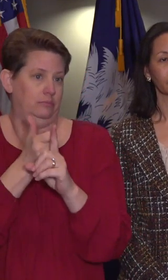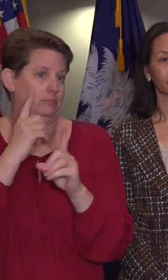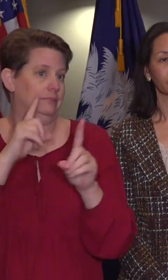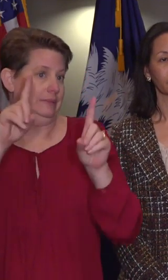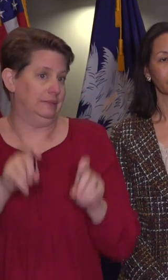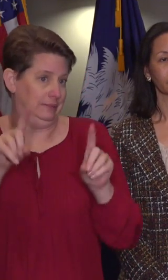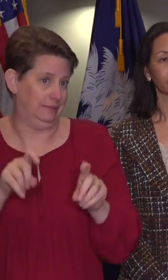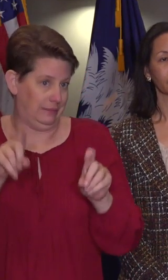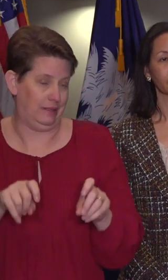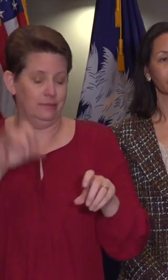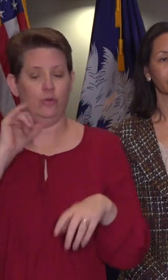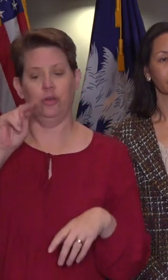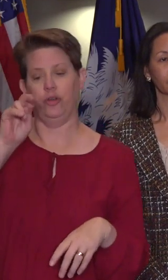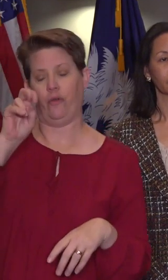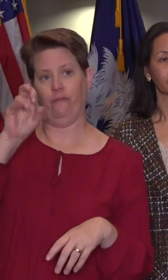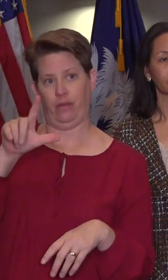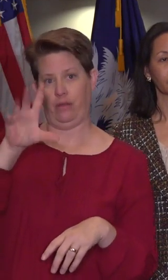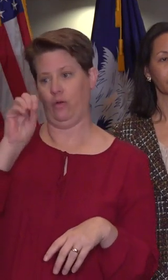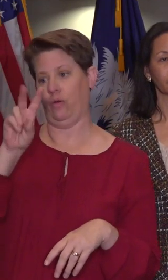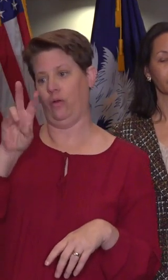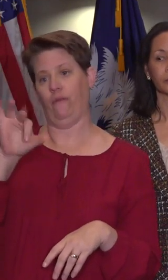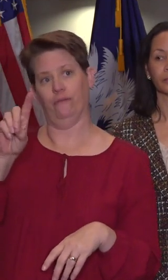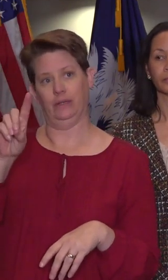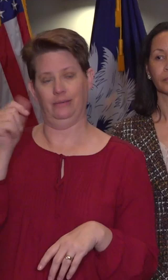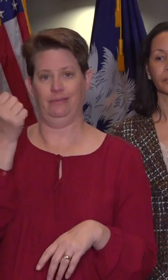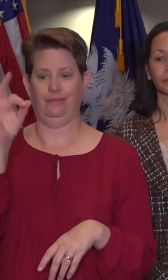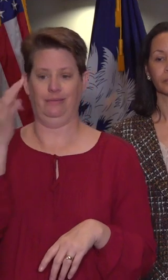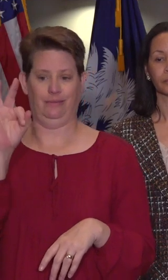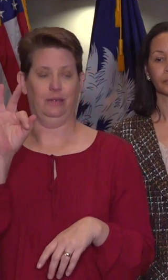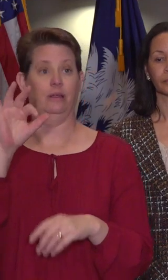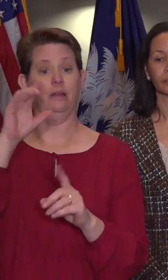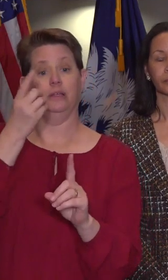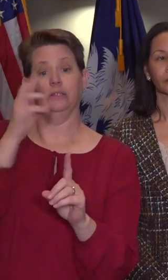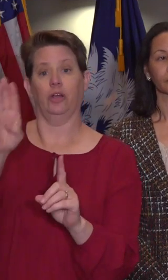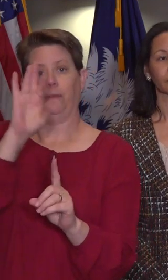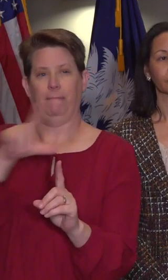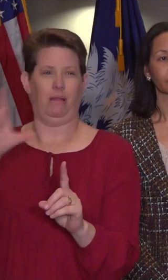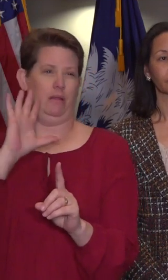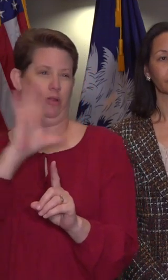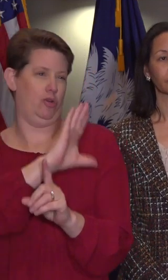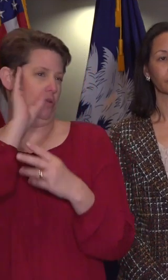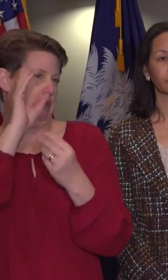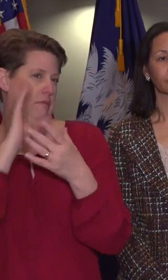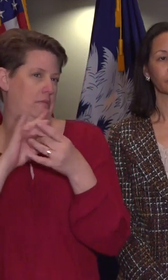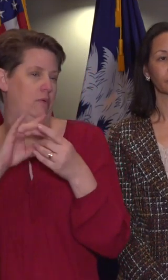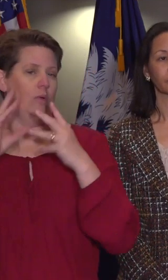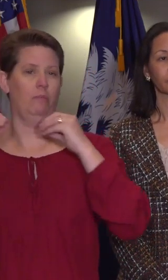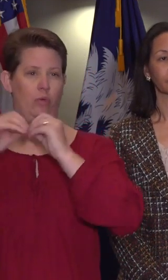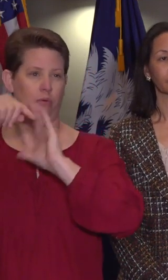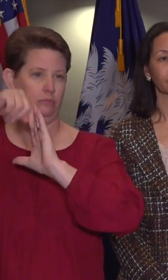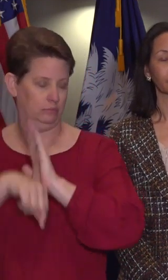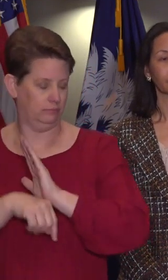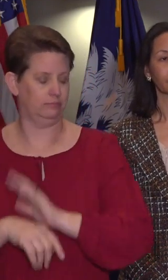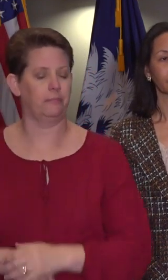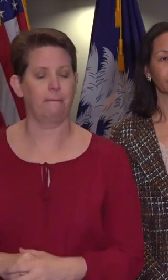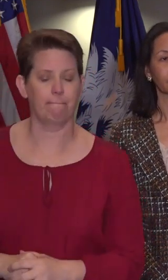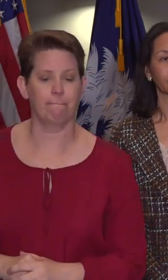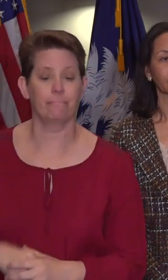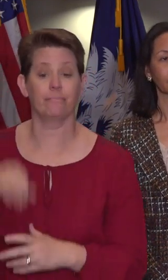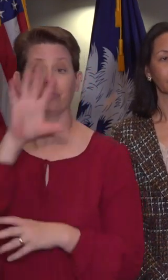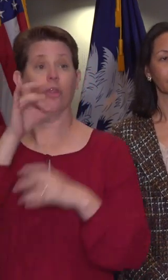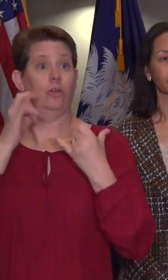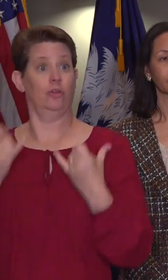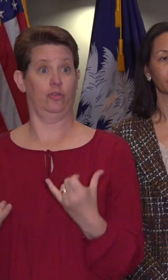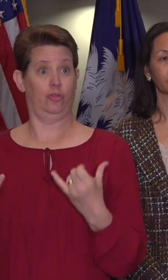novel coronavirus, COVID-19. Dr. Bell, in her comments, will provide a little bit more information.